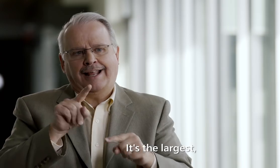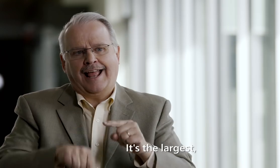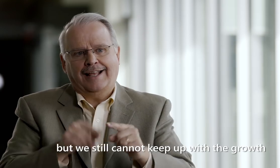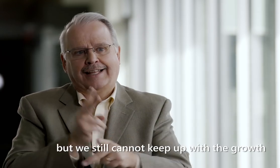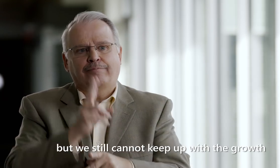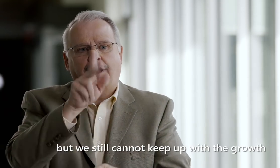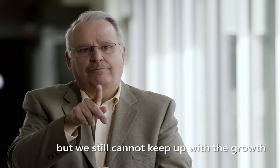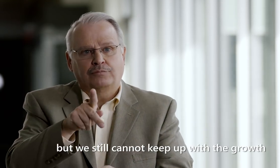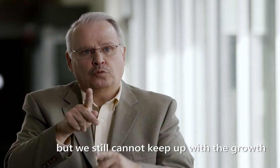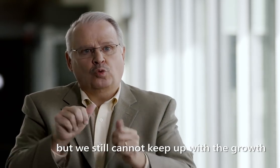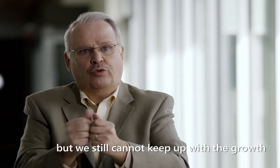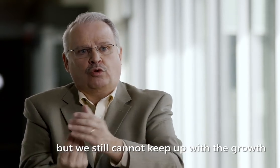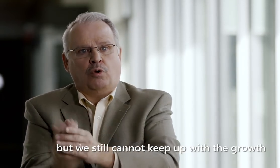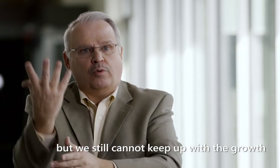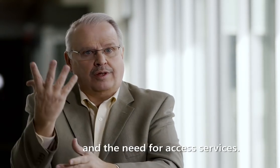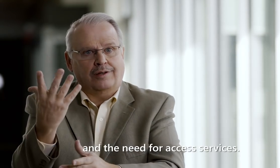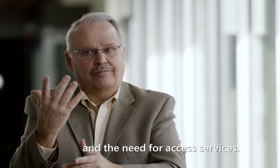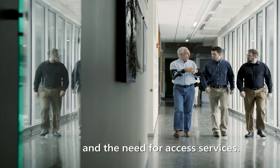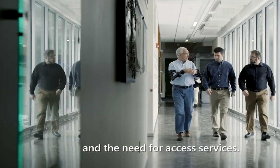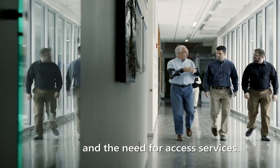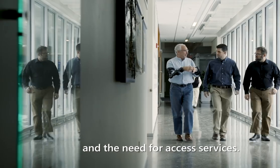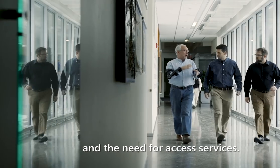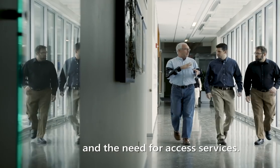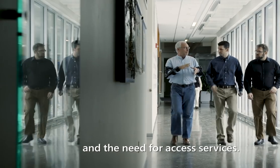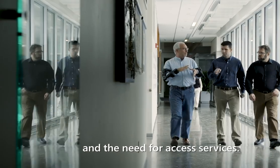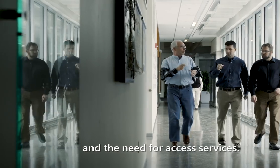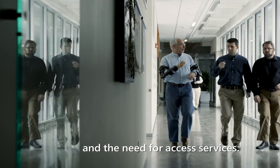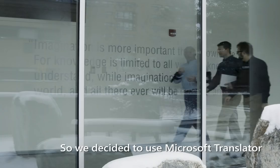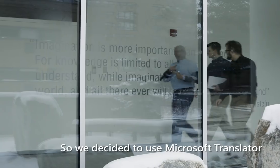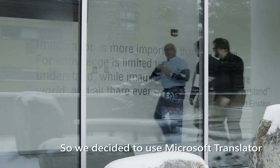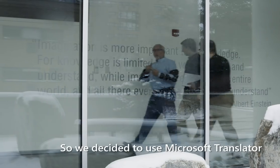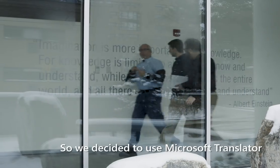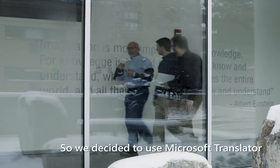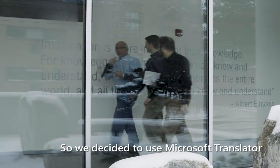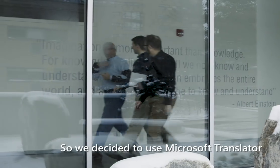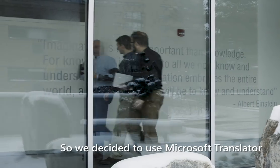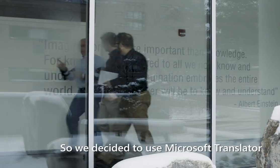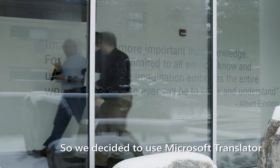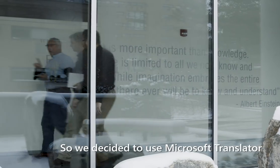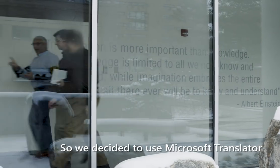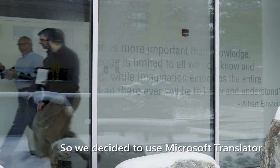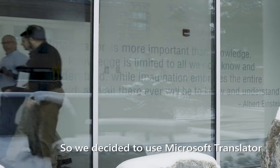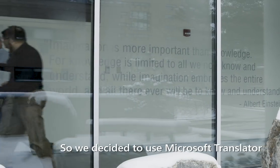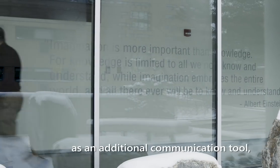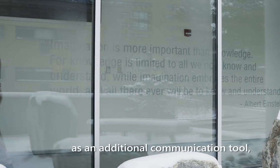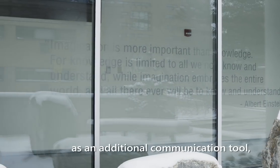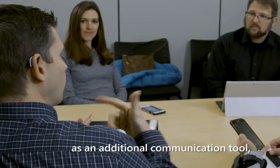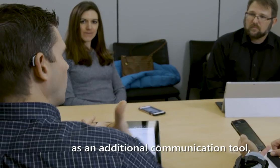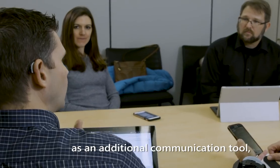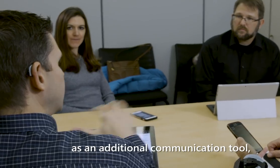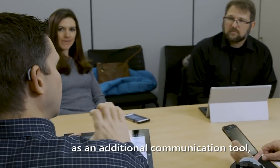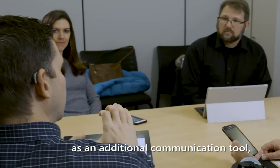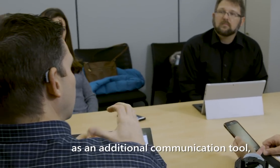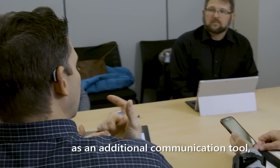largest, but we still cannot keep up with the growth and the need for access services. So we decided to use Microsoft Translator as an